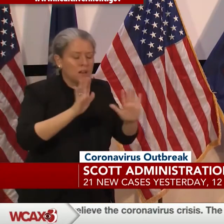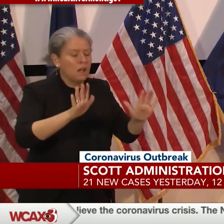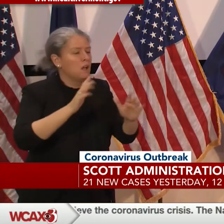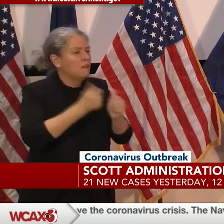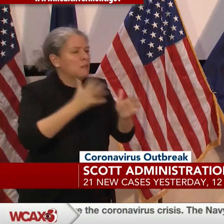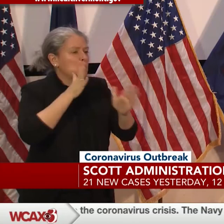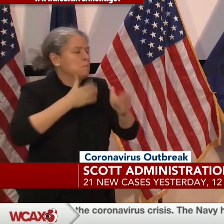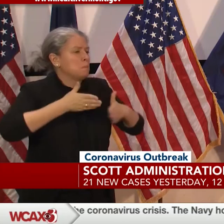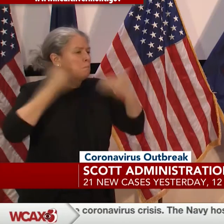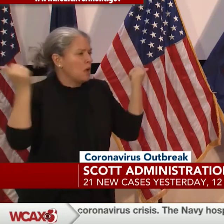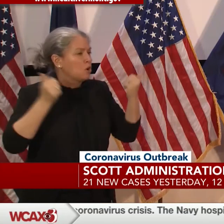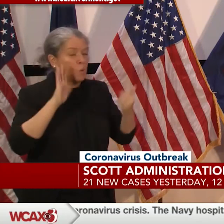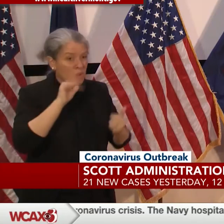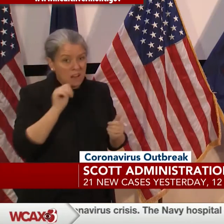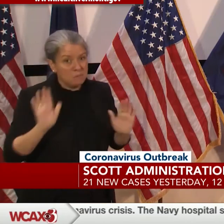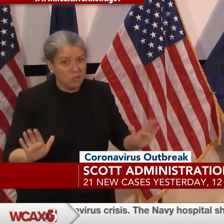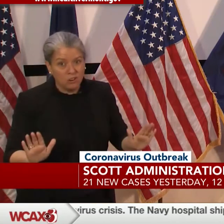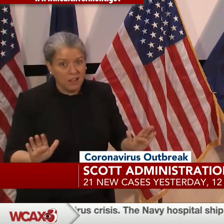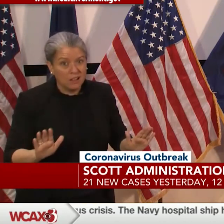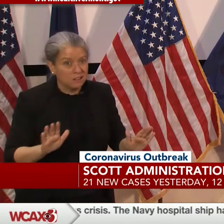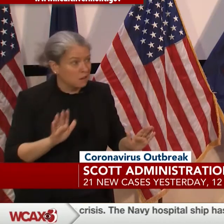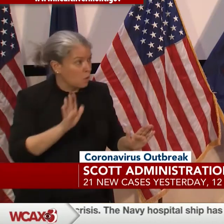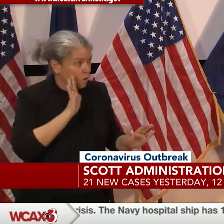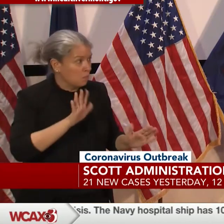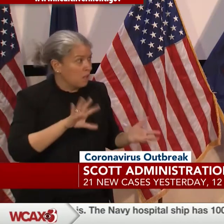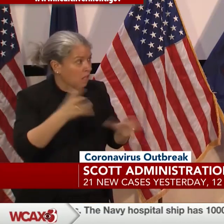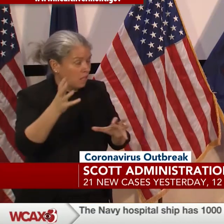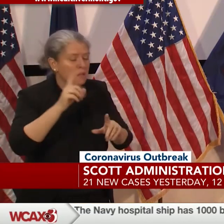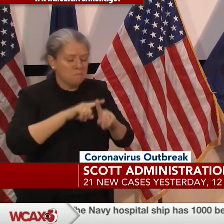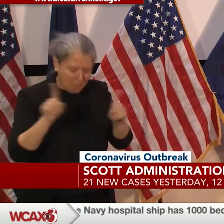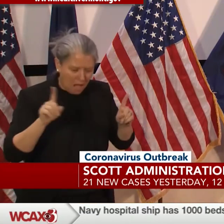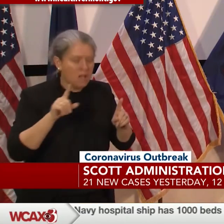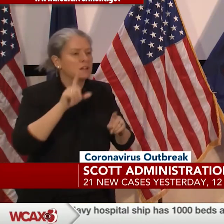So it's really important that you pay attention.